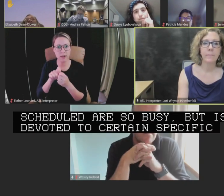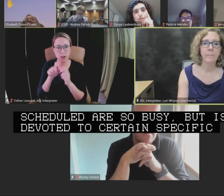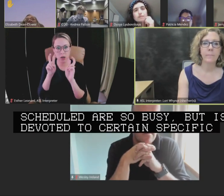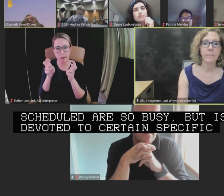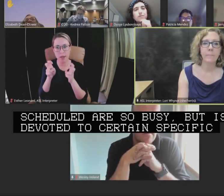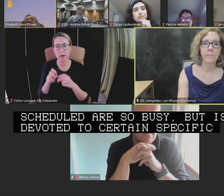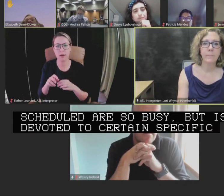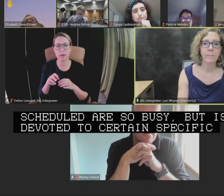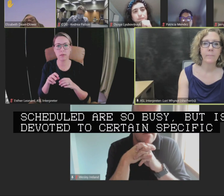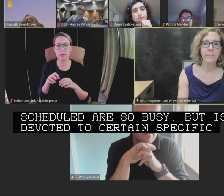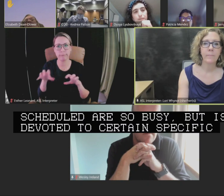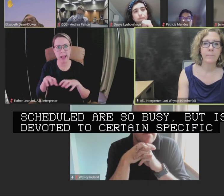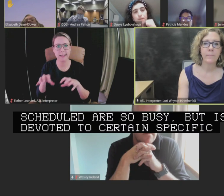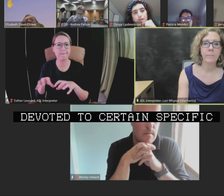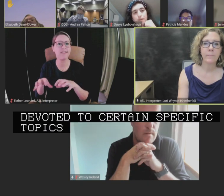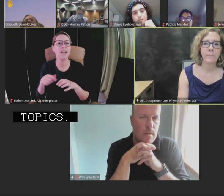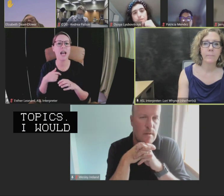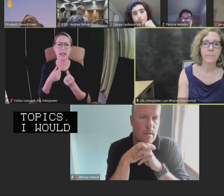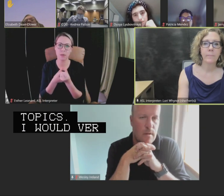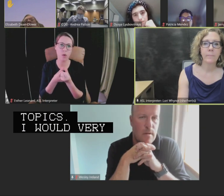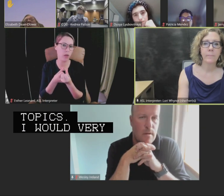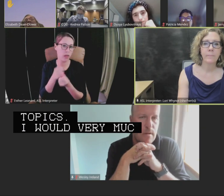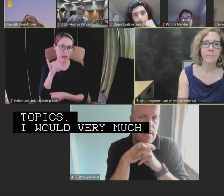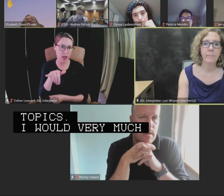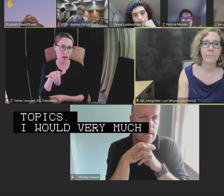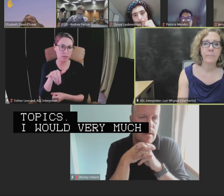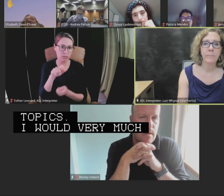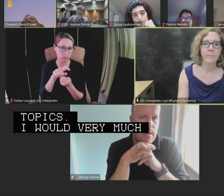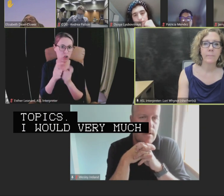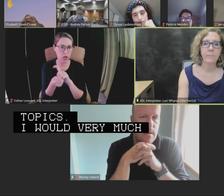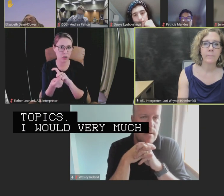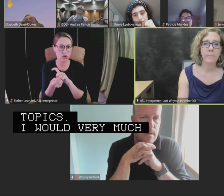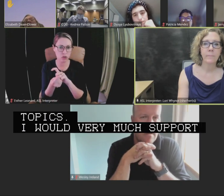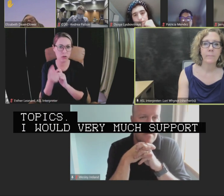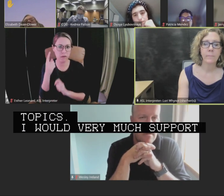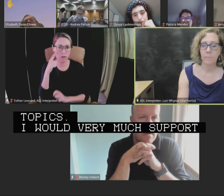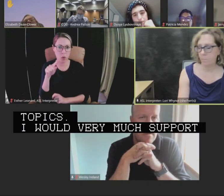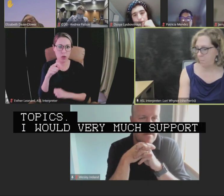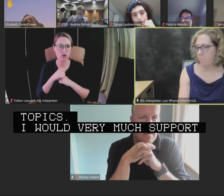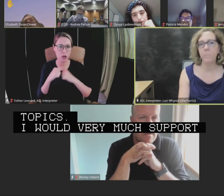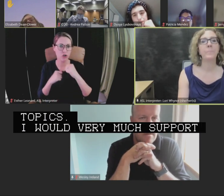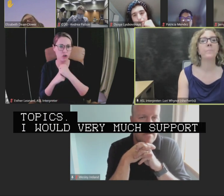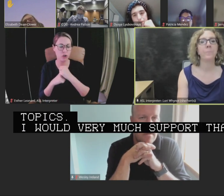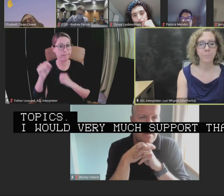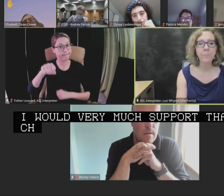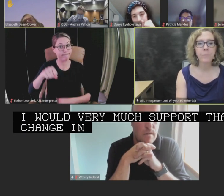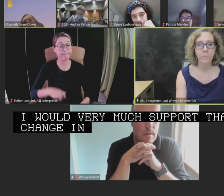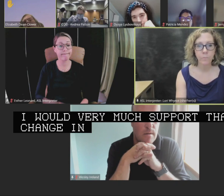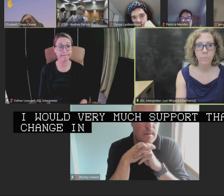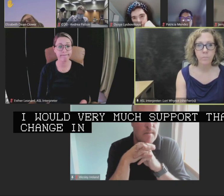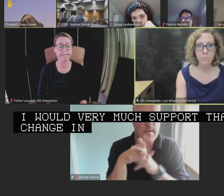I would very much support that for, you know, change in structure.